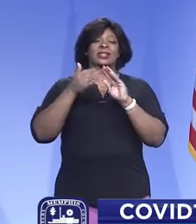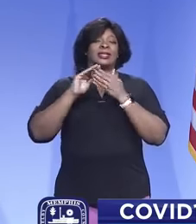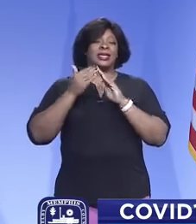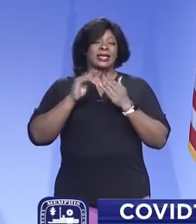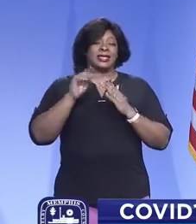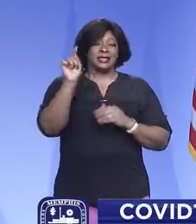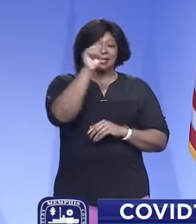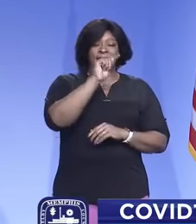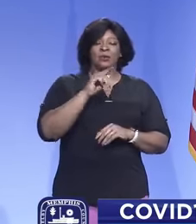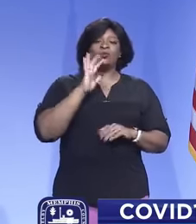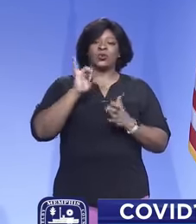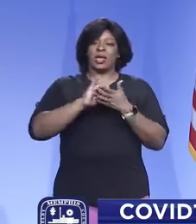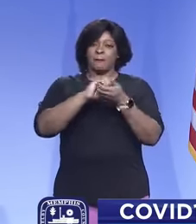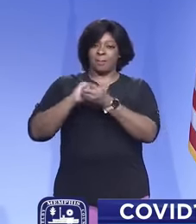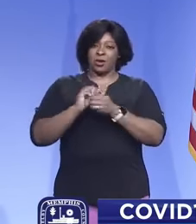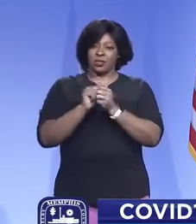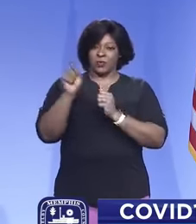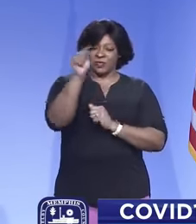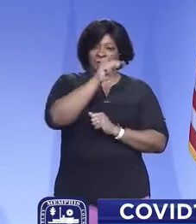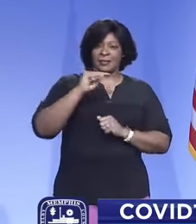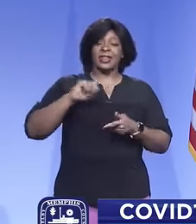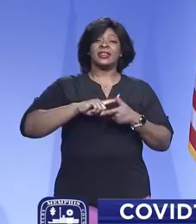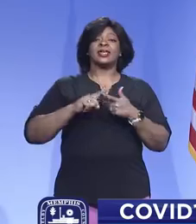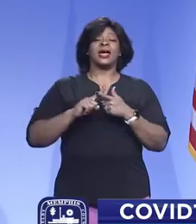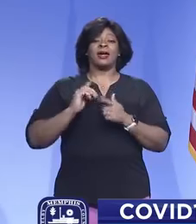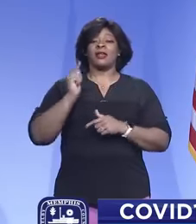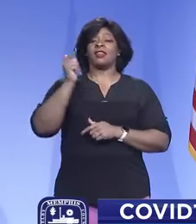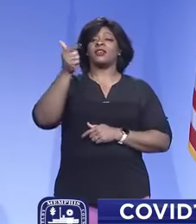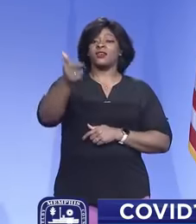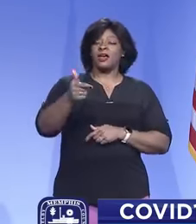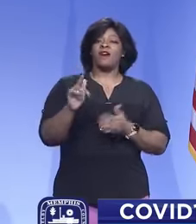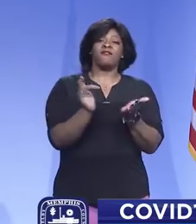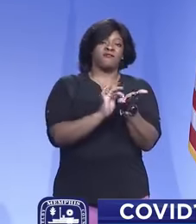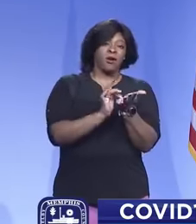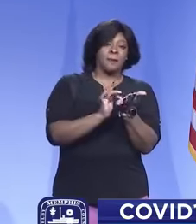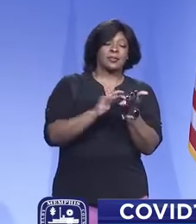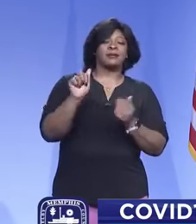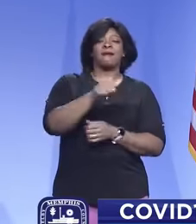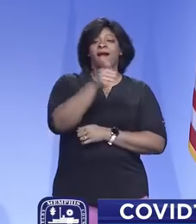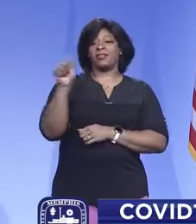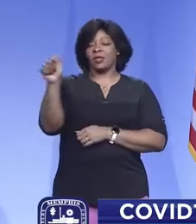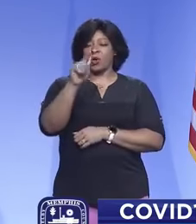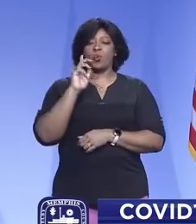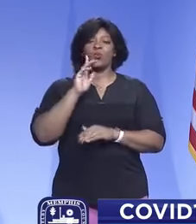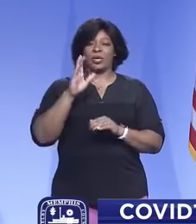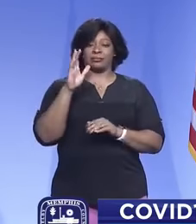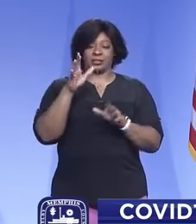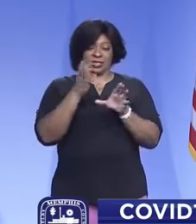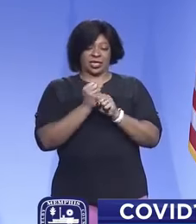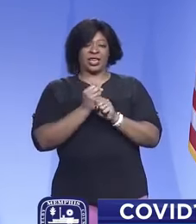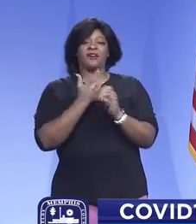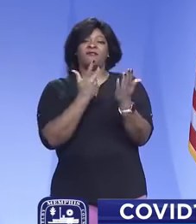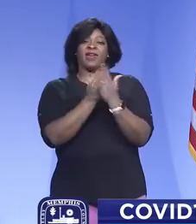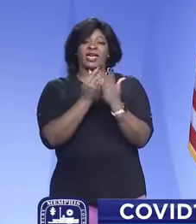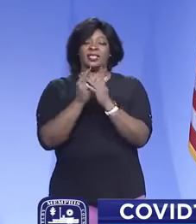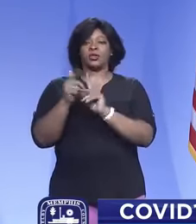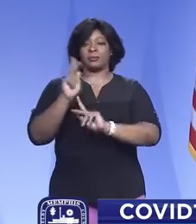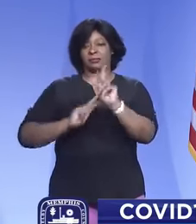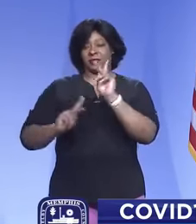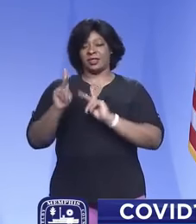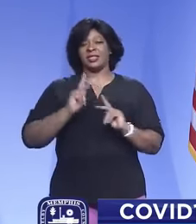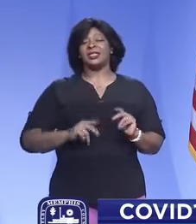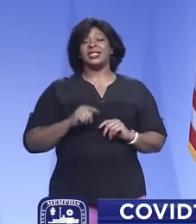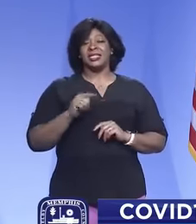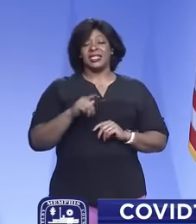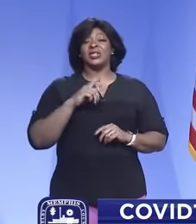will do that again as partners. And then over time, pharmacies and others will also receive vaccine. So this is